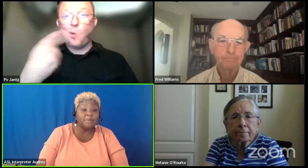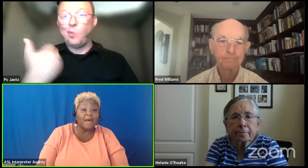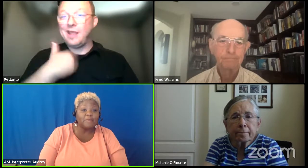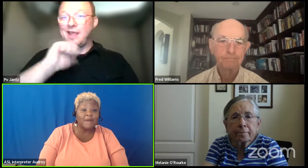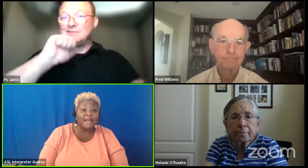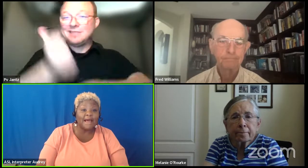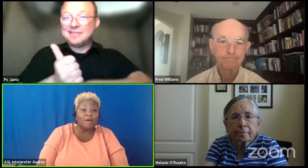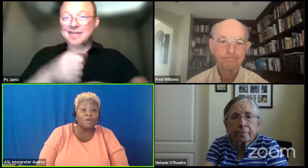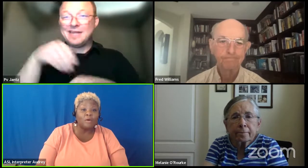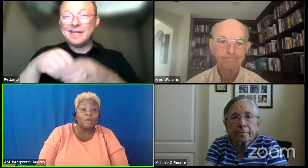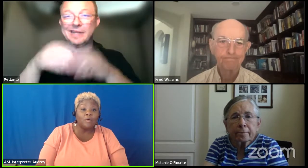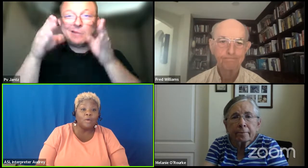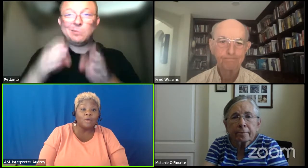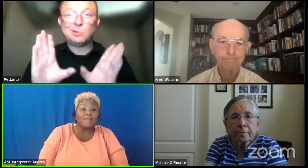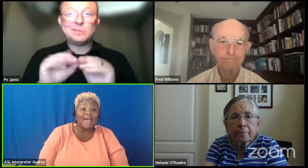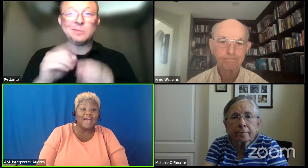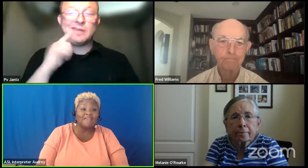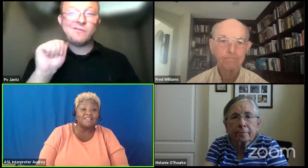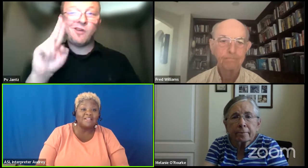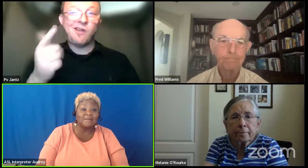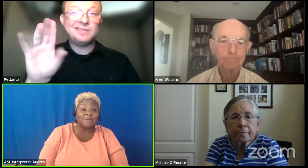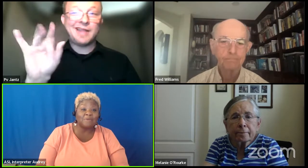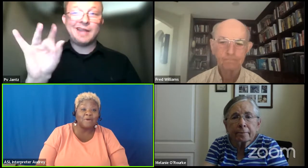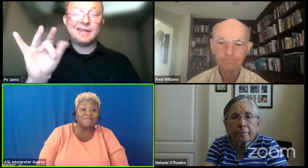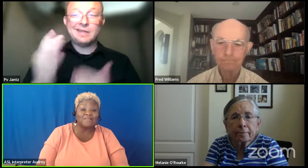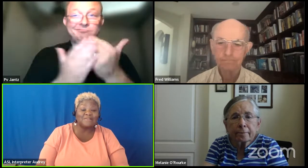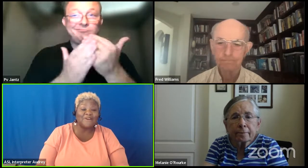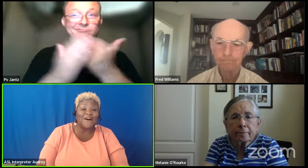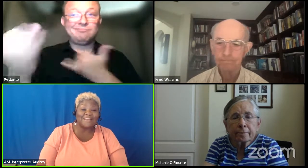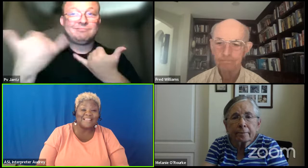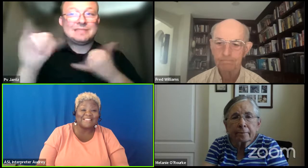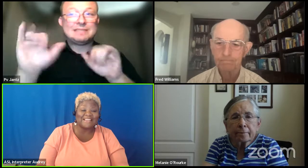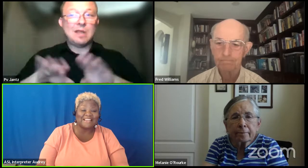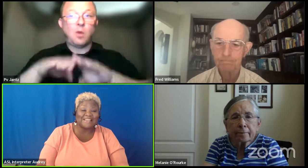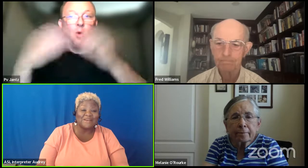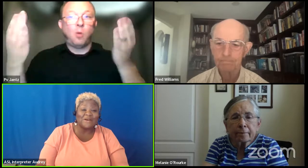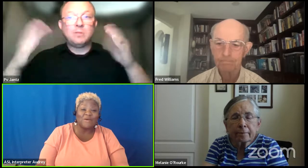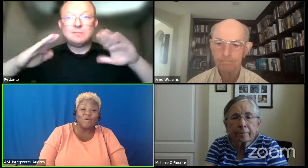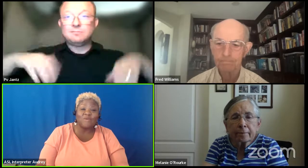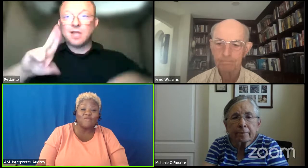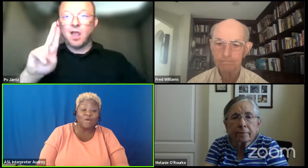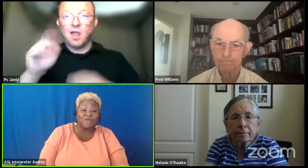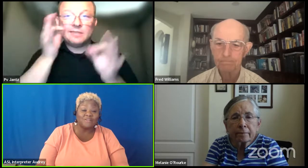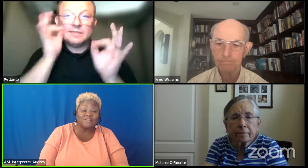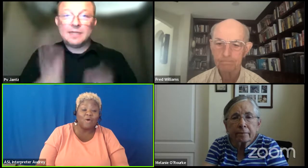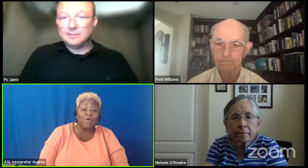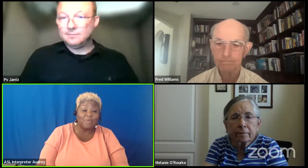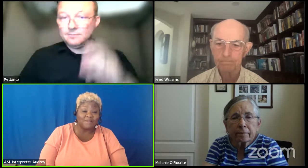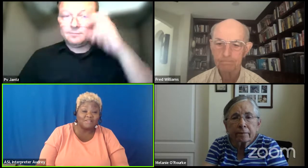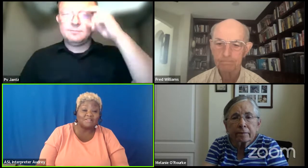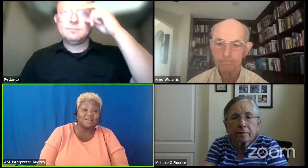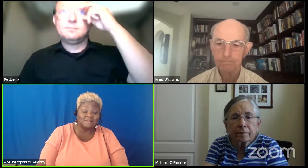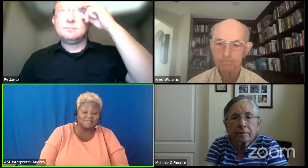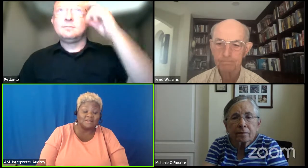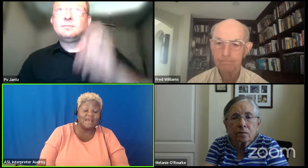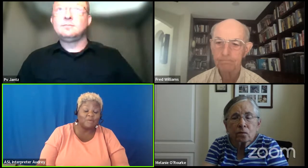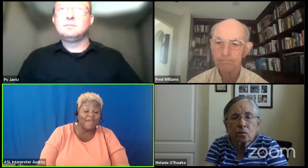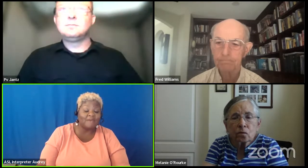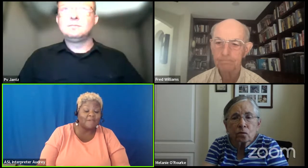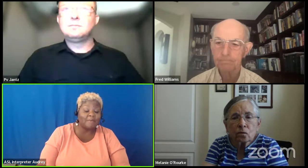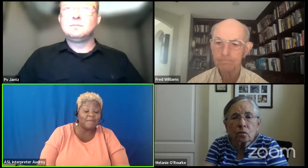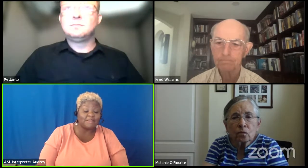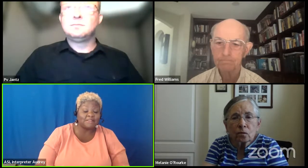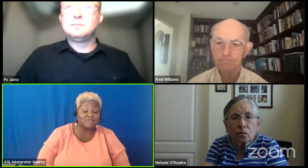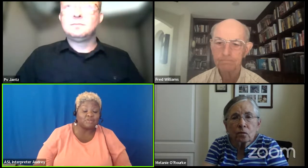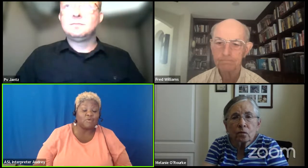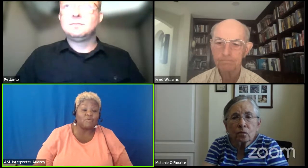Keep in mind, right now, we only have it set up in person for August 18th. Going forward, we're still open to discussing, and we have